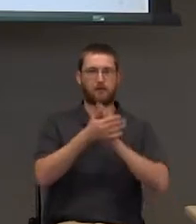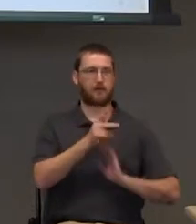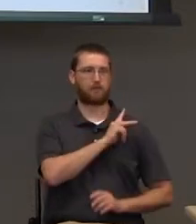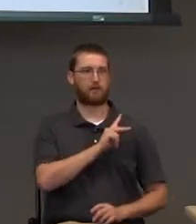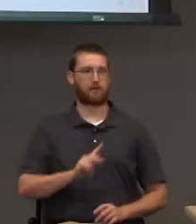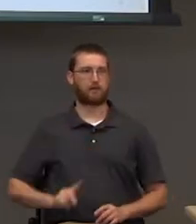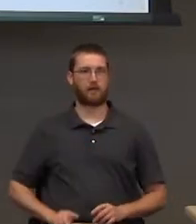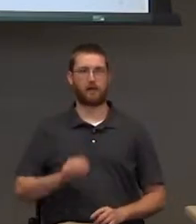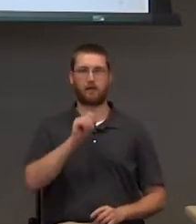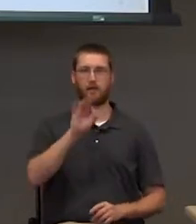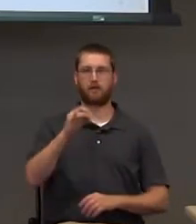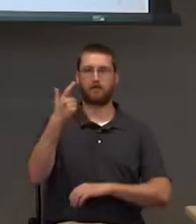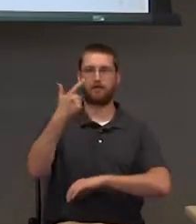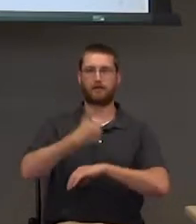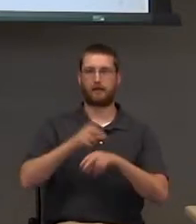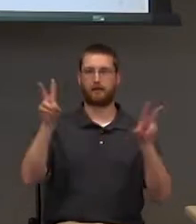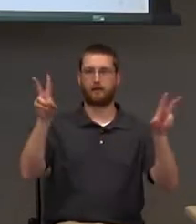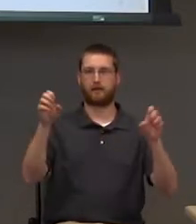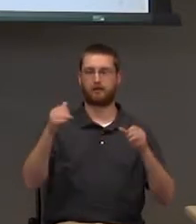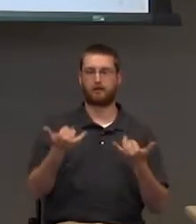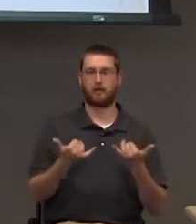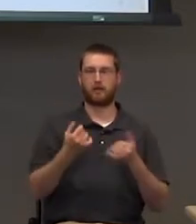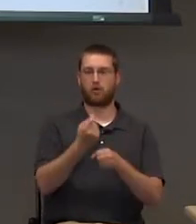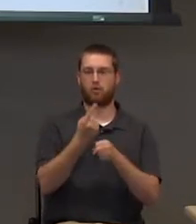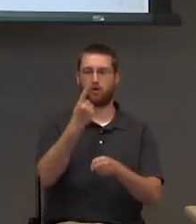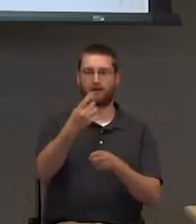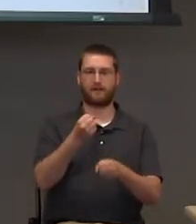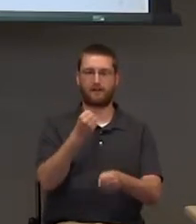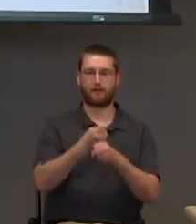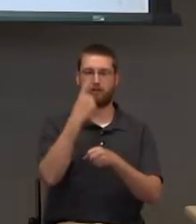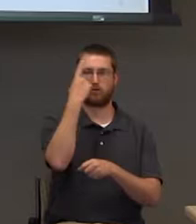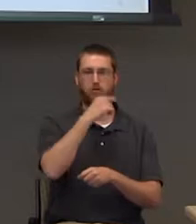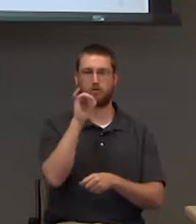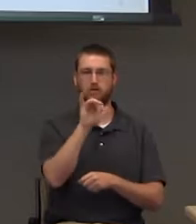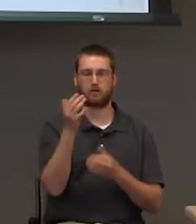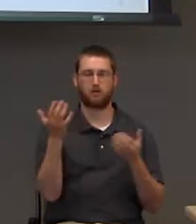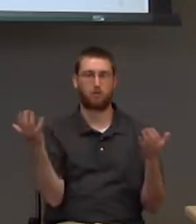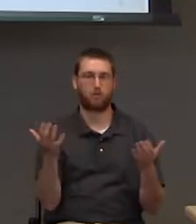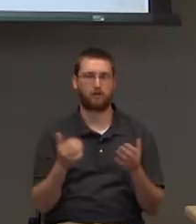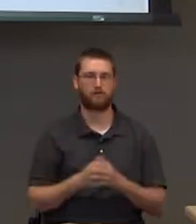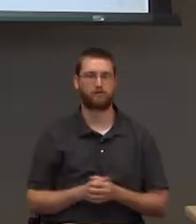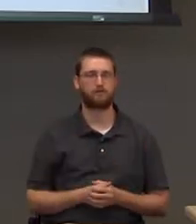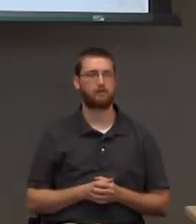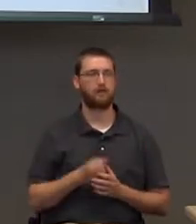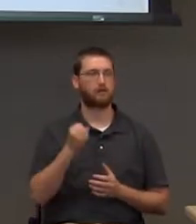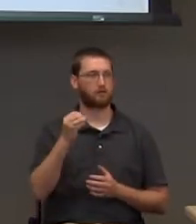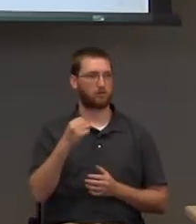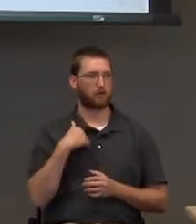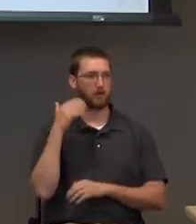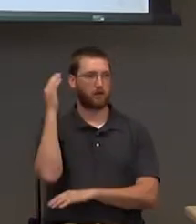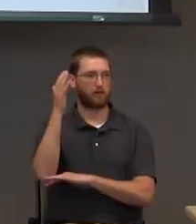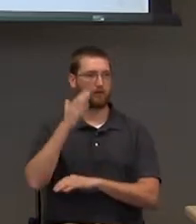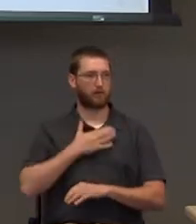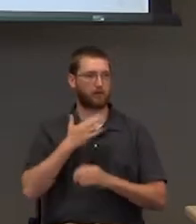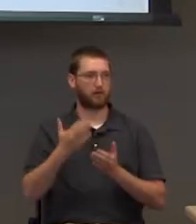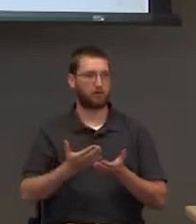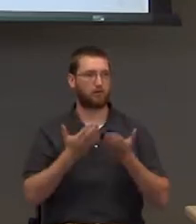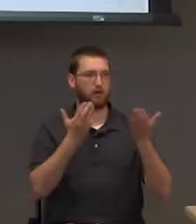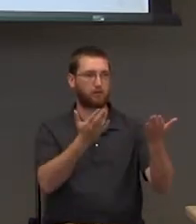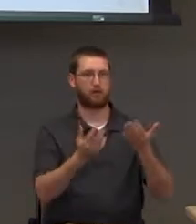how would I pursue the next 12 months for economic development? And so tonight I'm going to present to you my recommendations